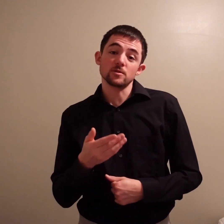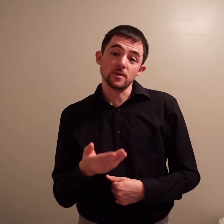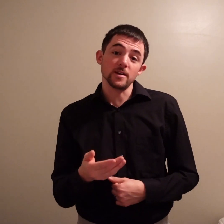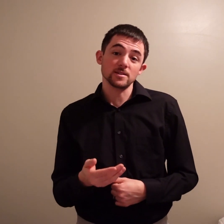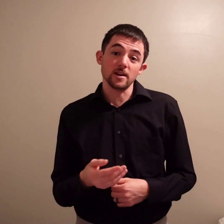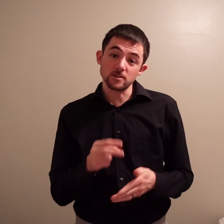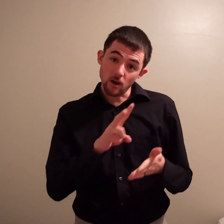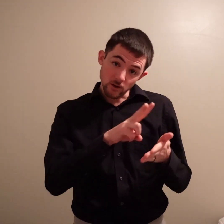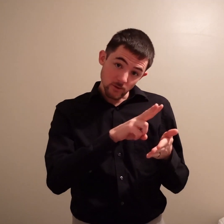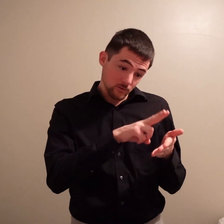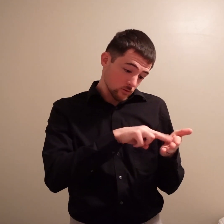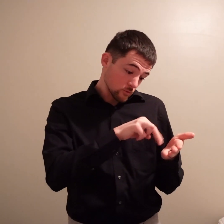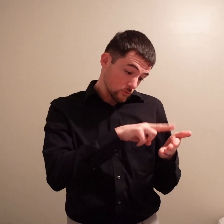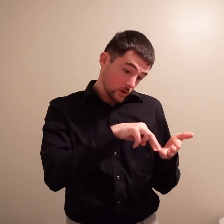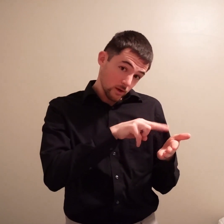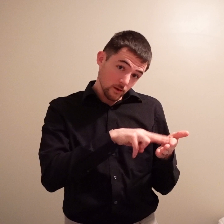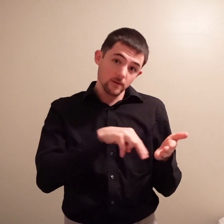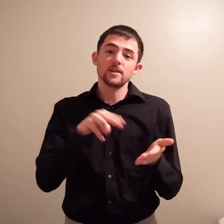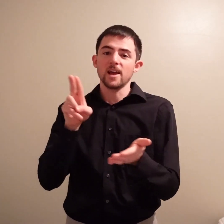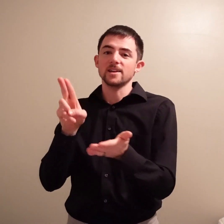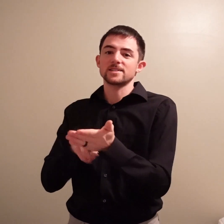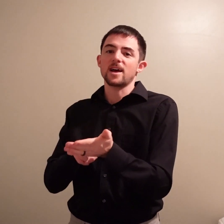read and sign a document. Read and sign.